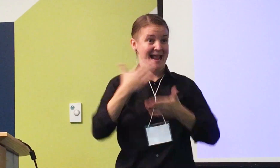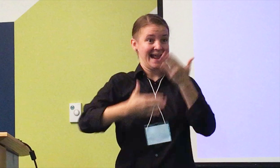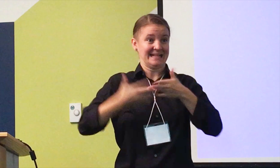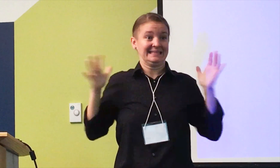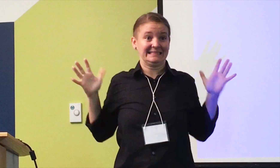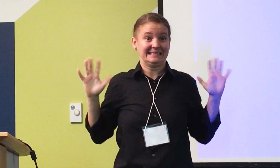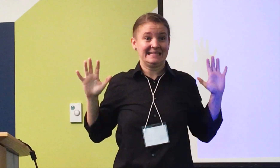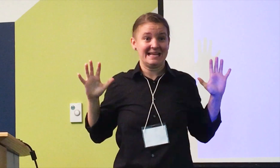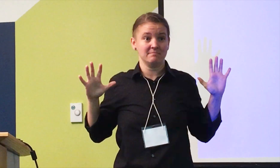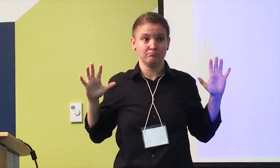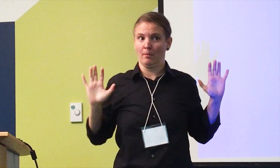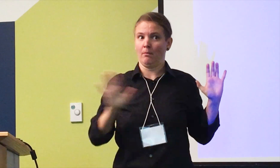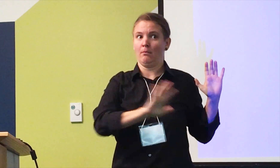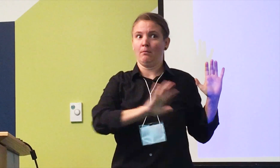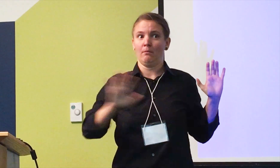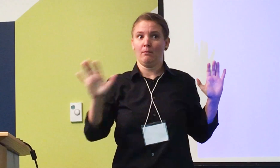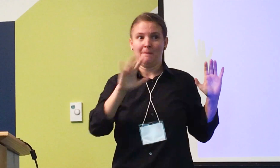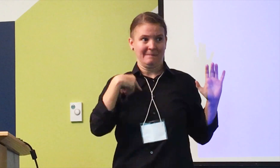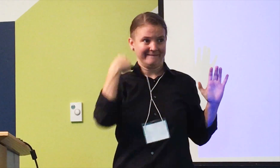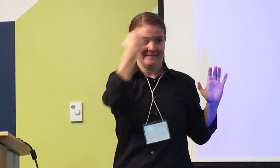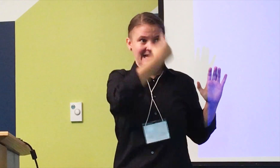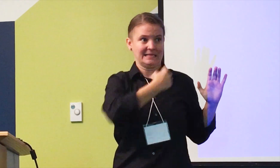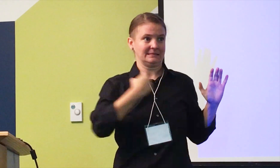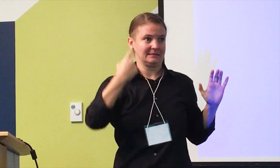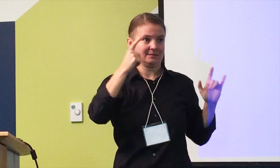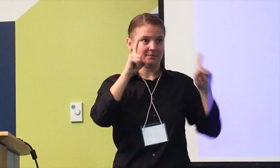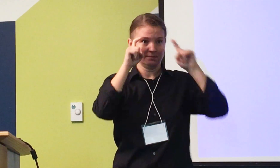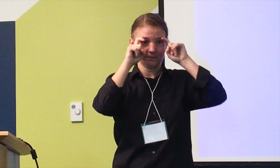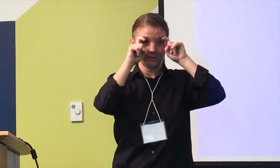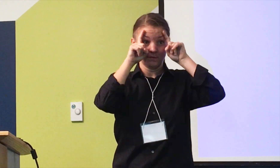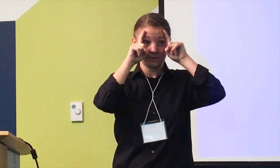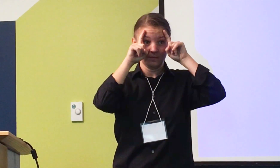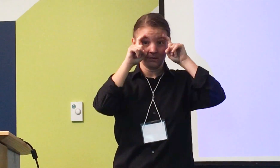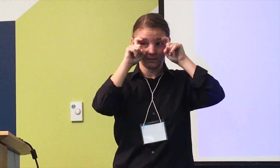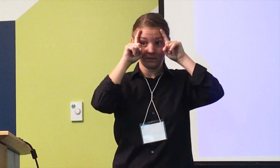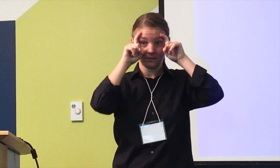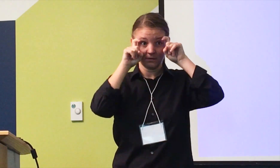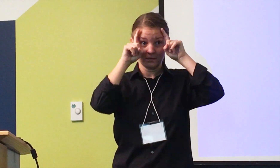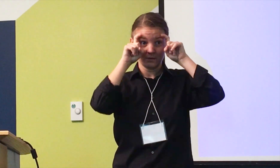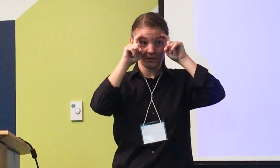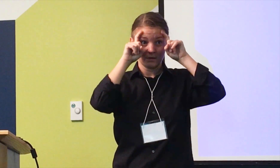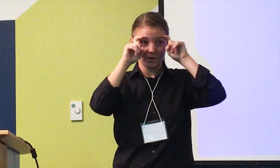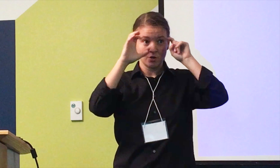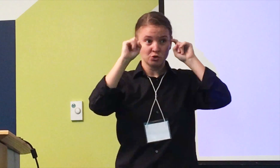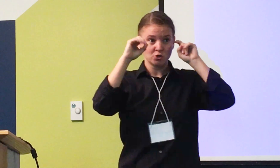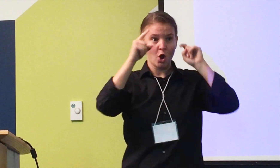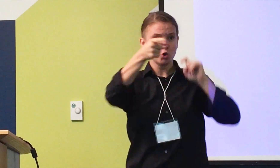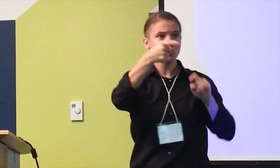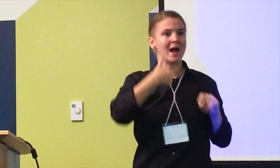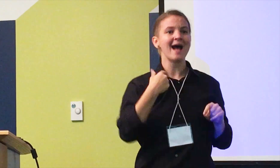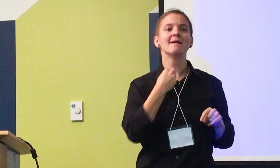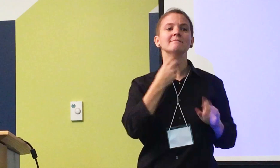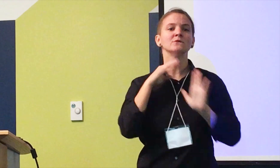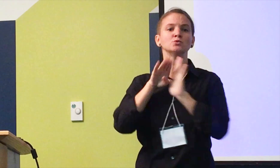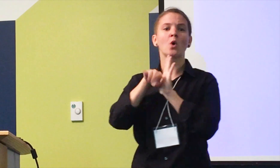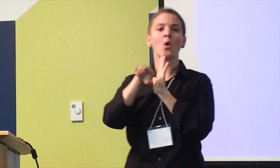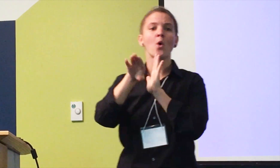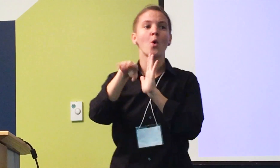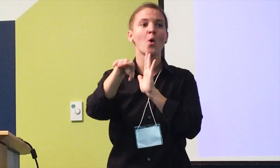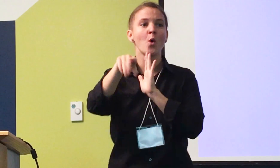to say. Because often what happens is people who develop that kind of technology, if they don't fully understand ASL, they focus